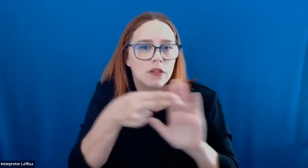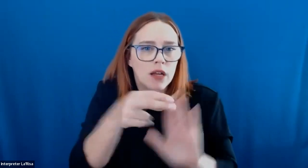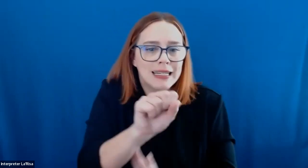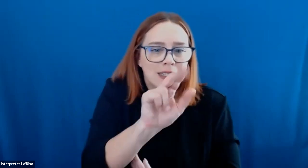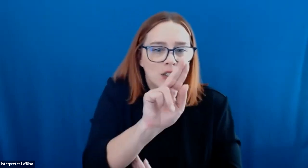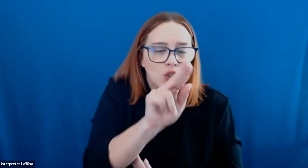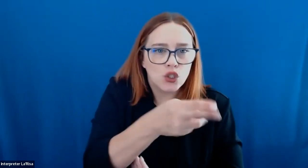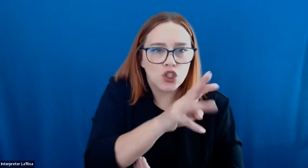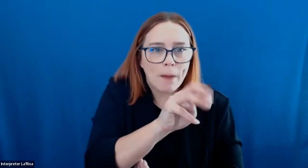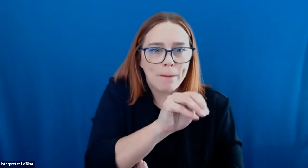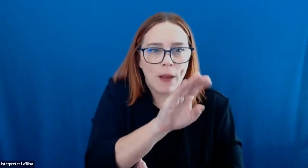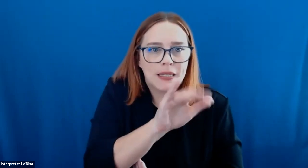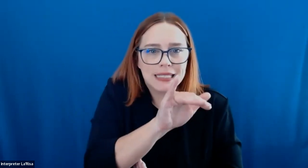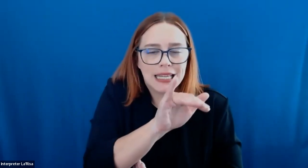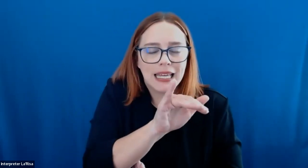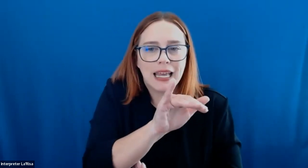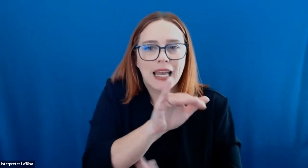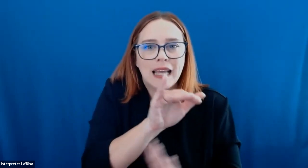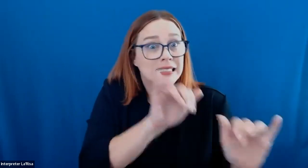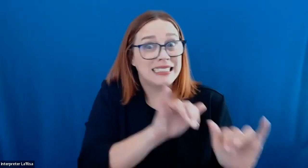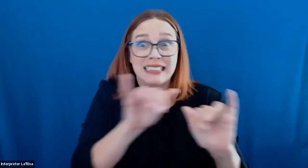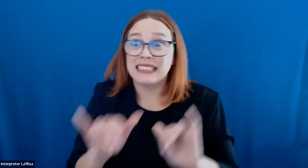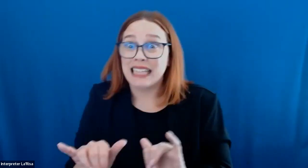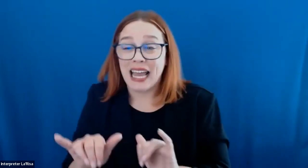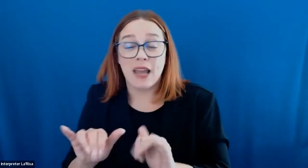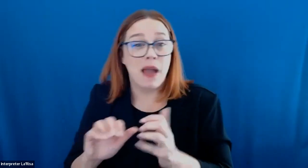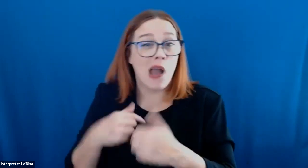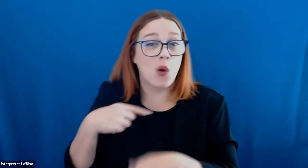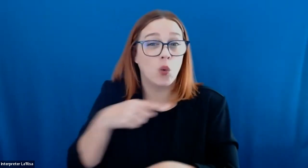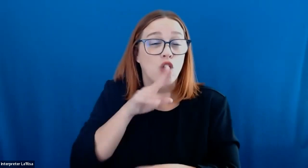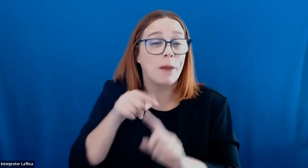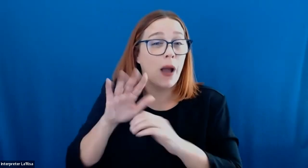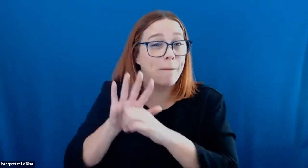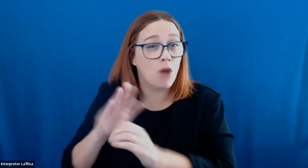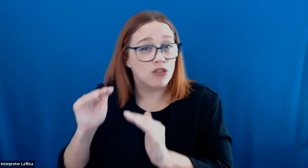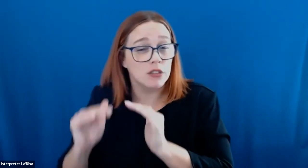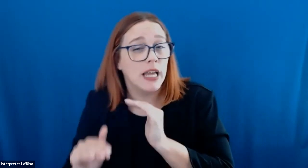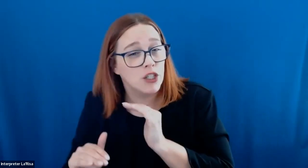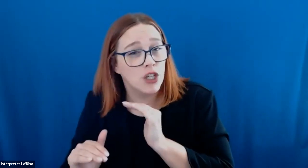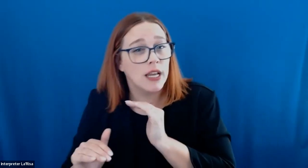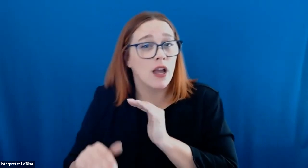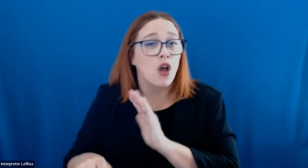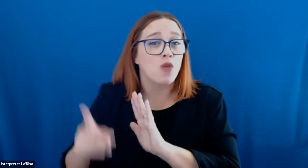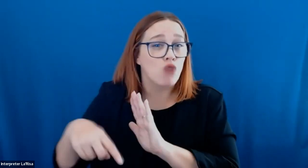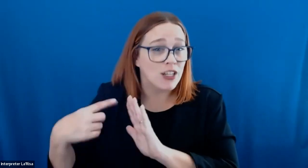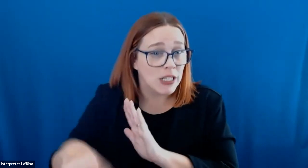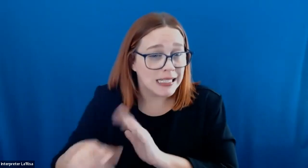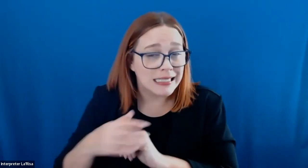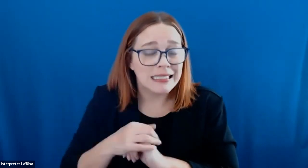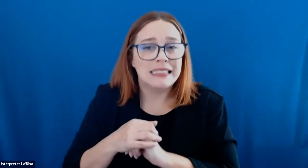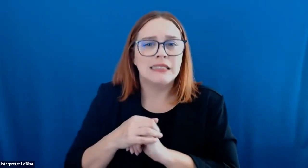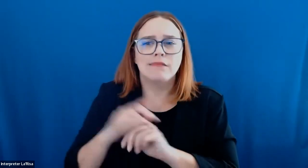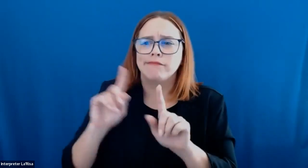about prejudice and marginalization and things of that, we also need to look at ourselves